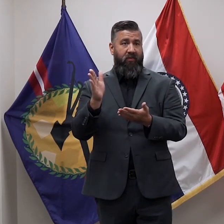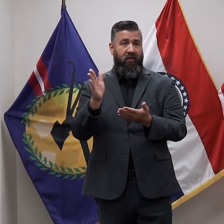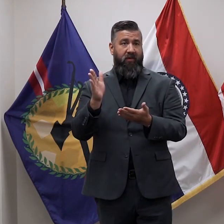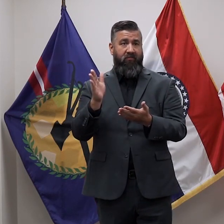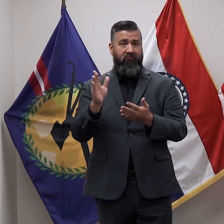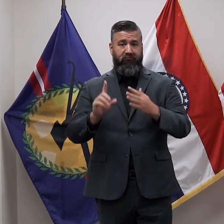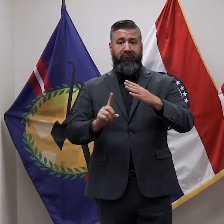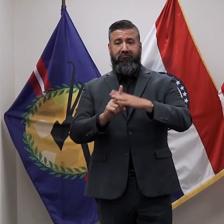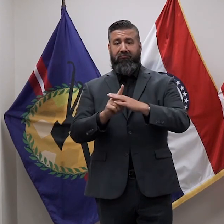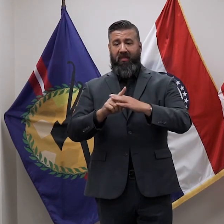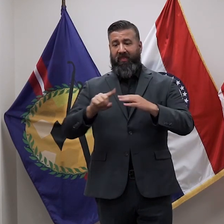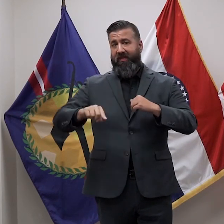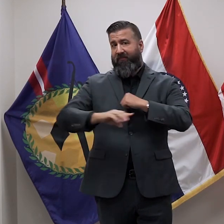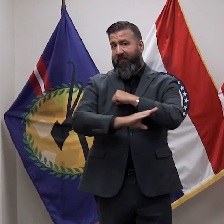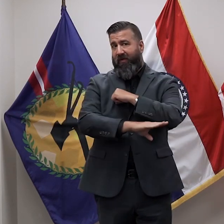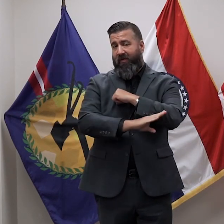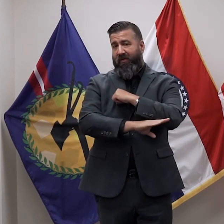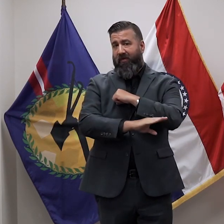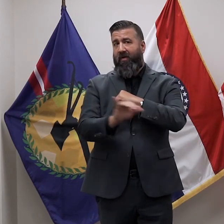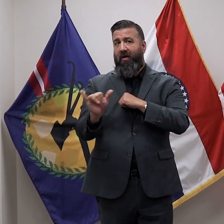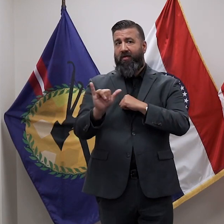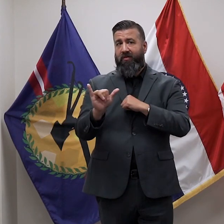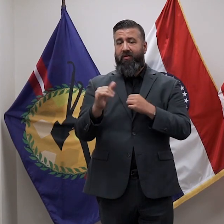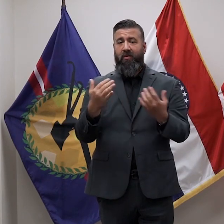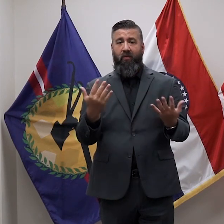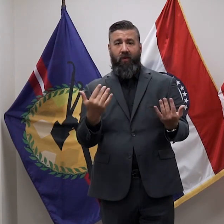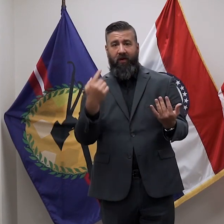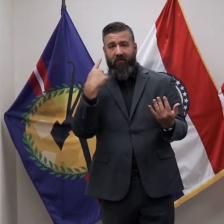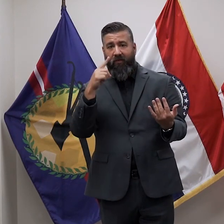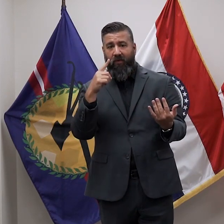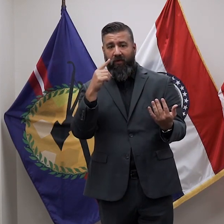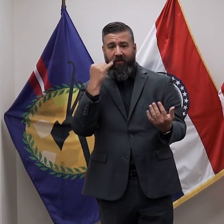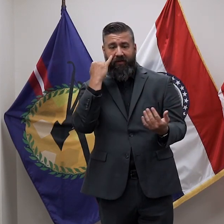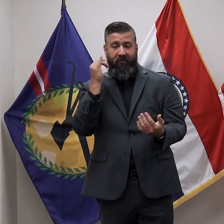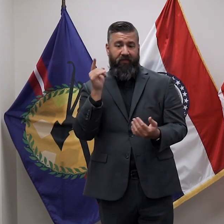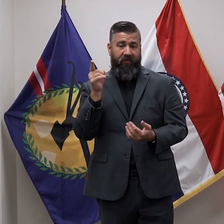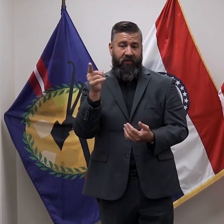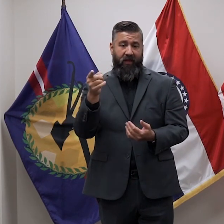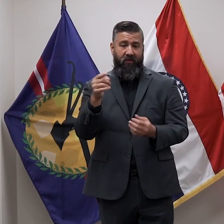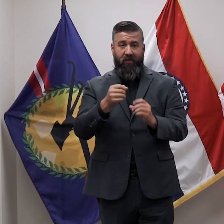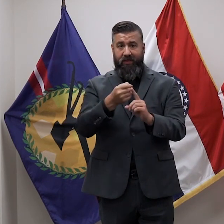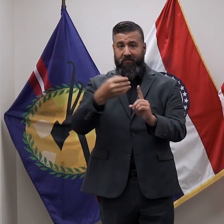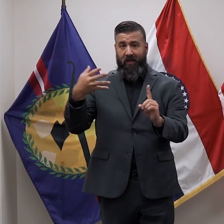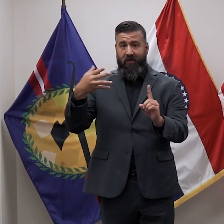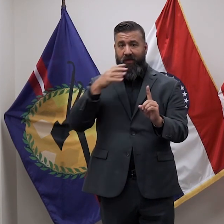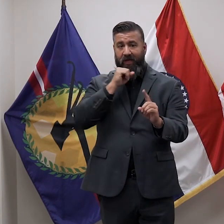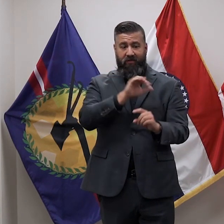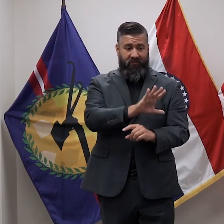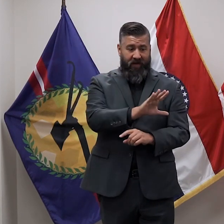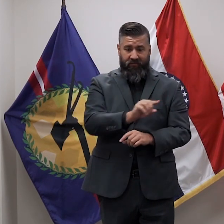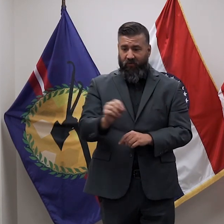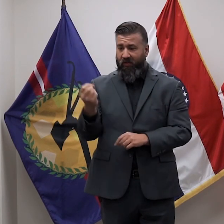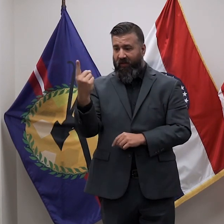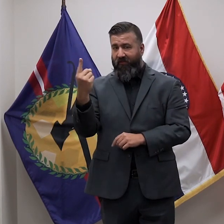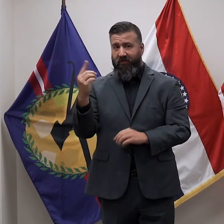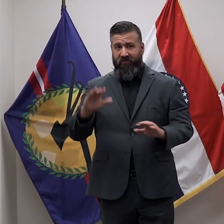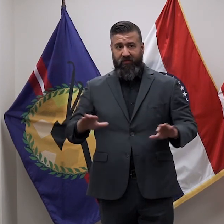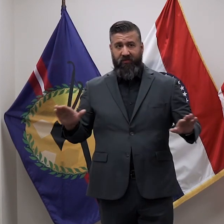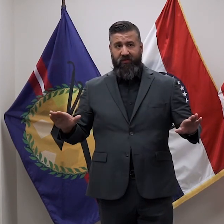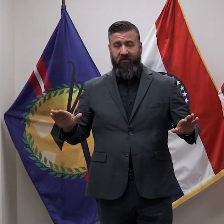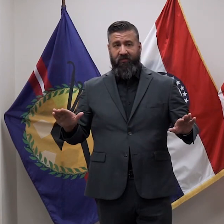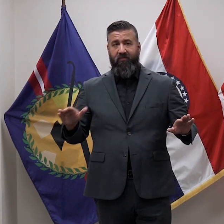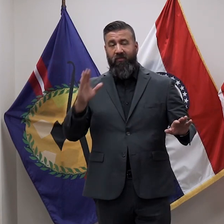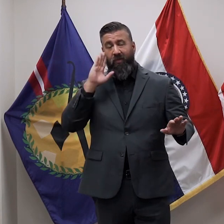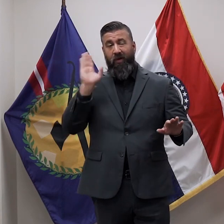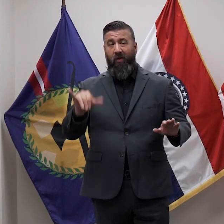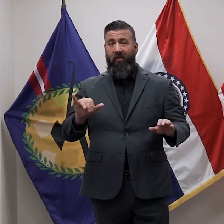at some point this fall. We also currently are awaiting sort of whether they will expand to ages 5 to 11 to increase vaccinations among children.